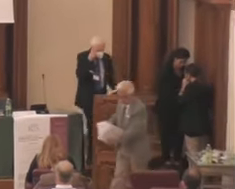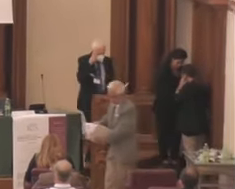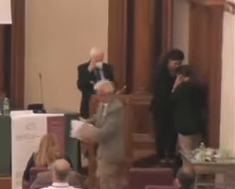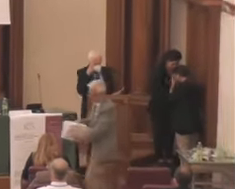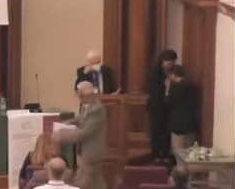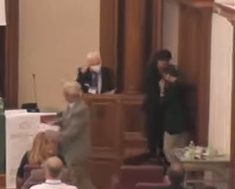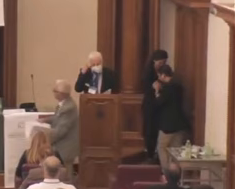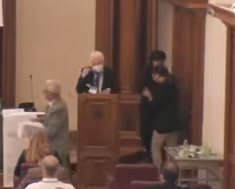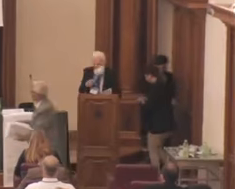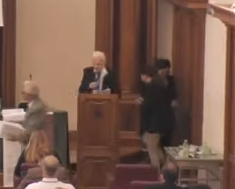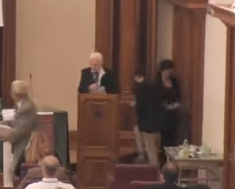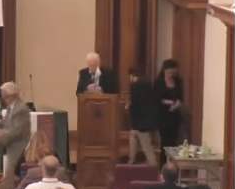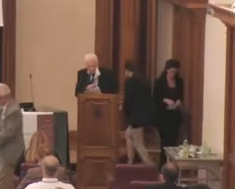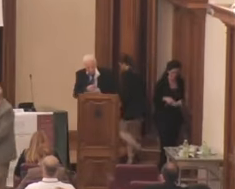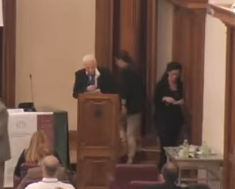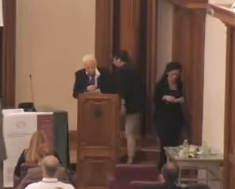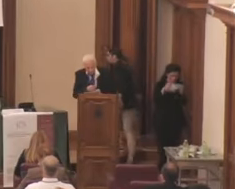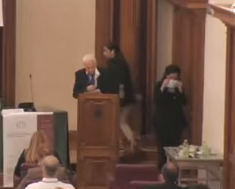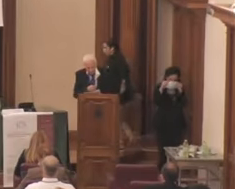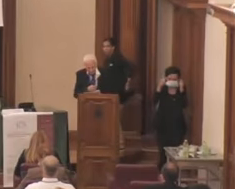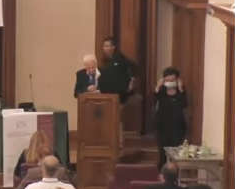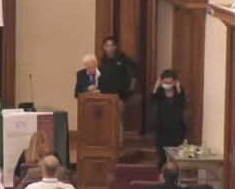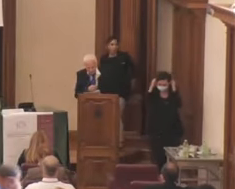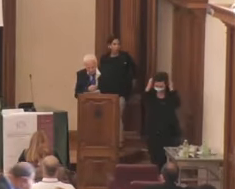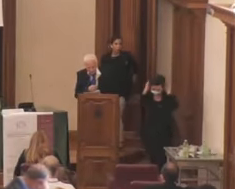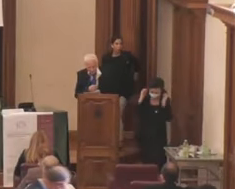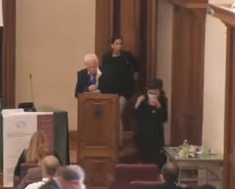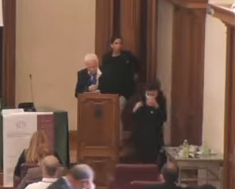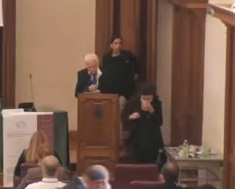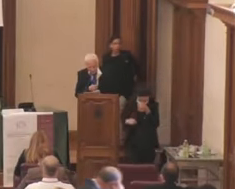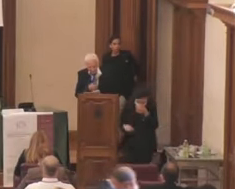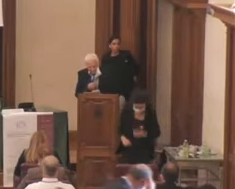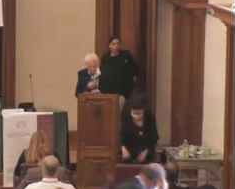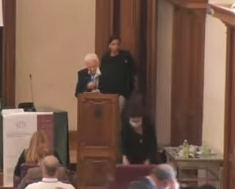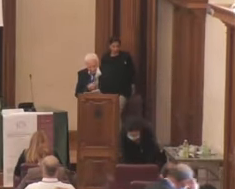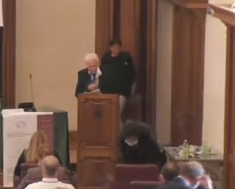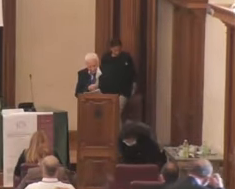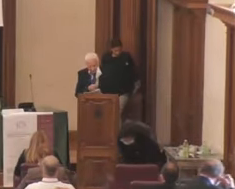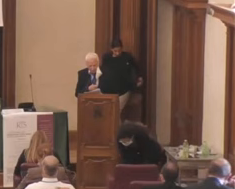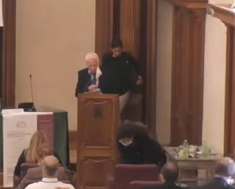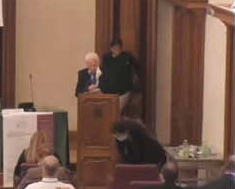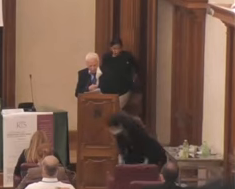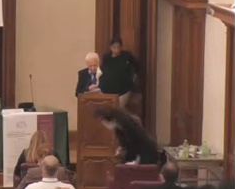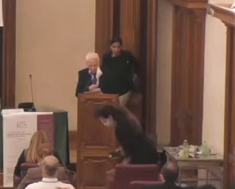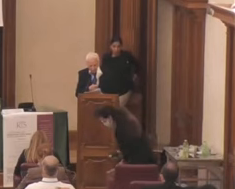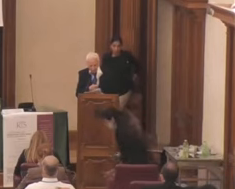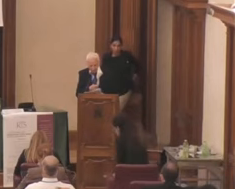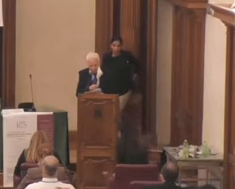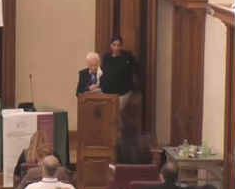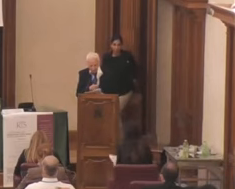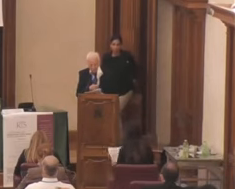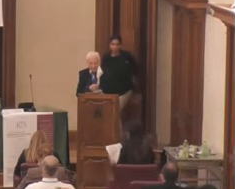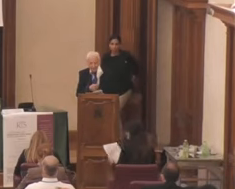Thank you very much, Dr. Acinelli. I invite now Dr.